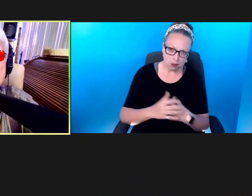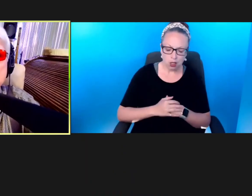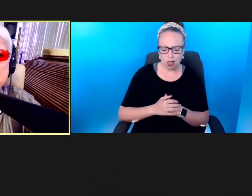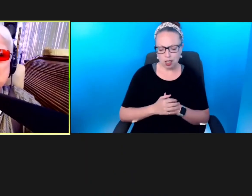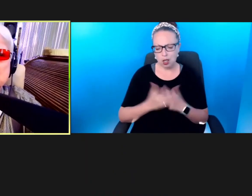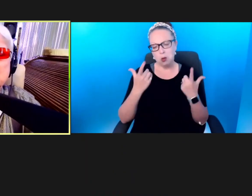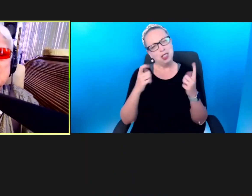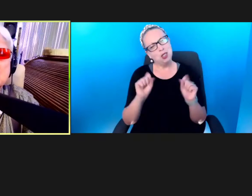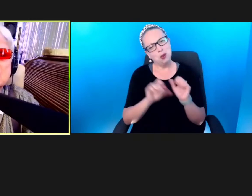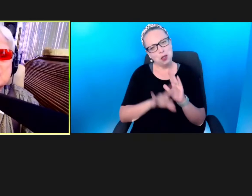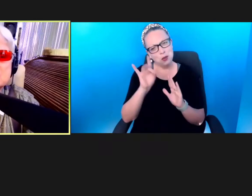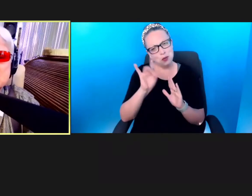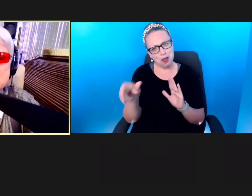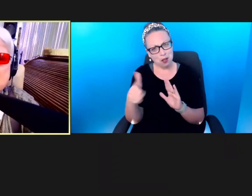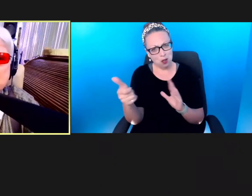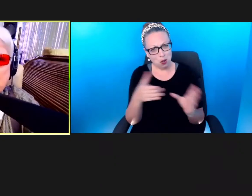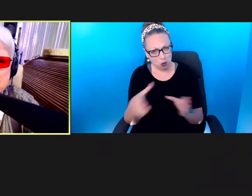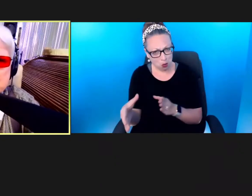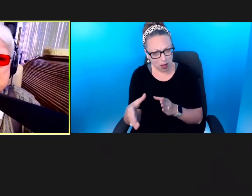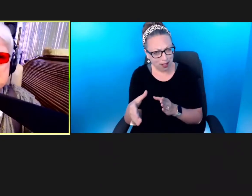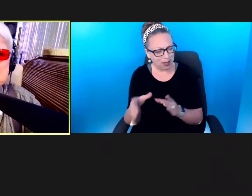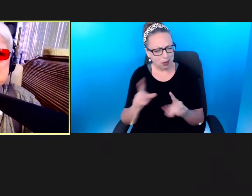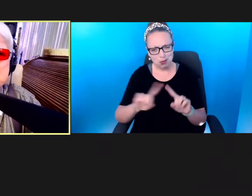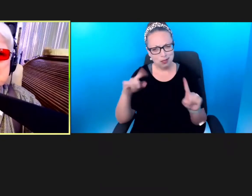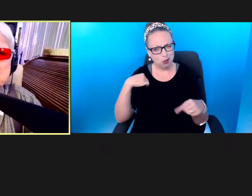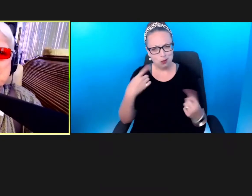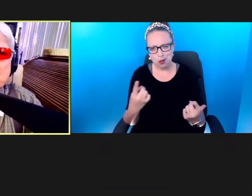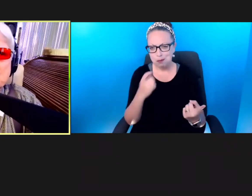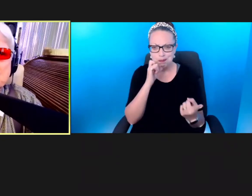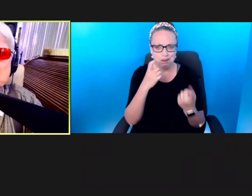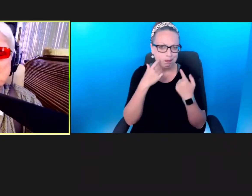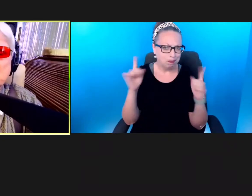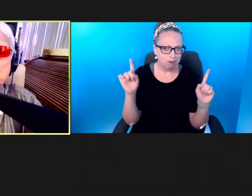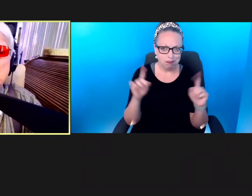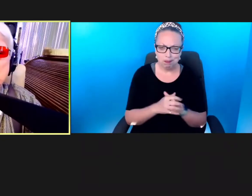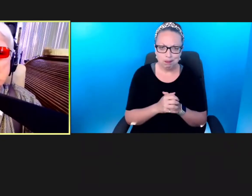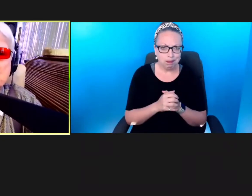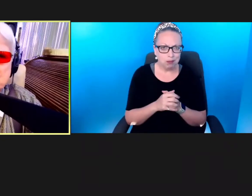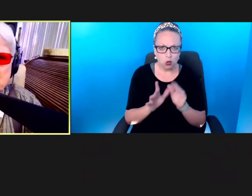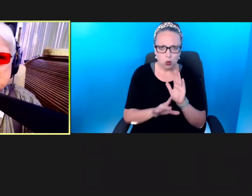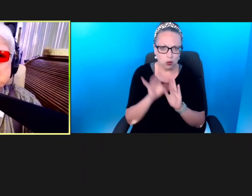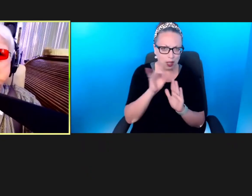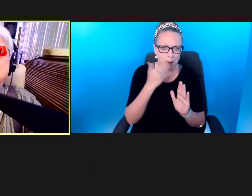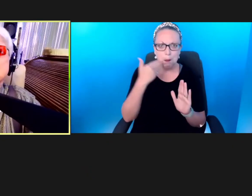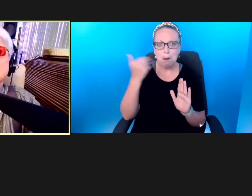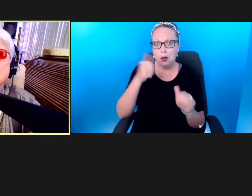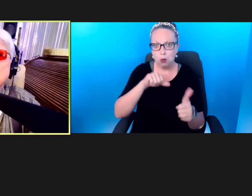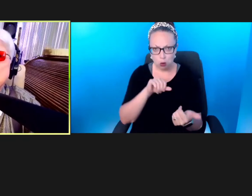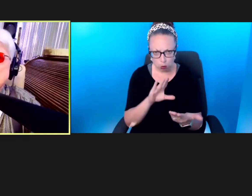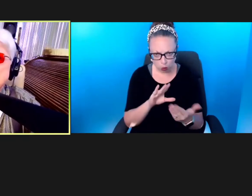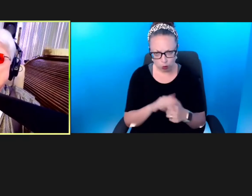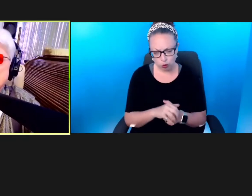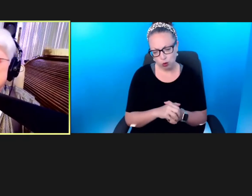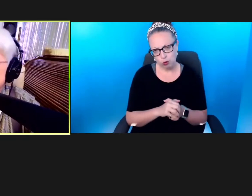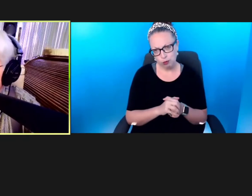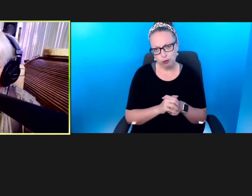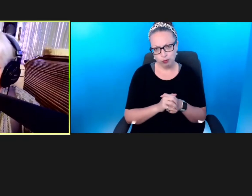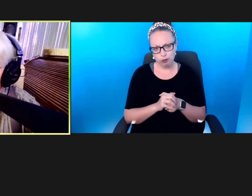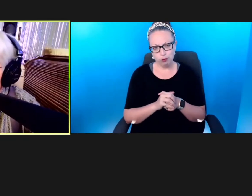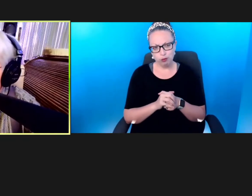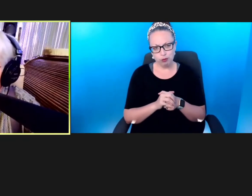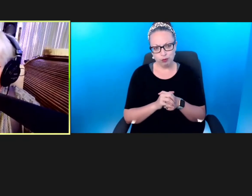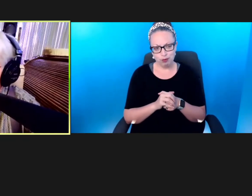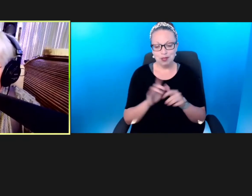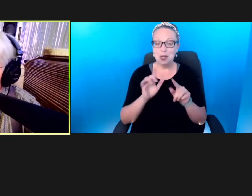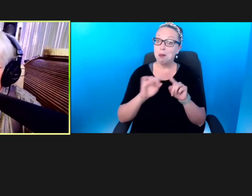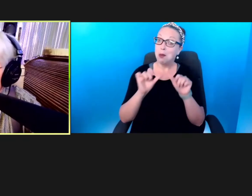find an alternative, and to date we haven't been successful in finding a better way to do it. But we keep